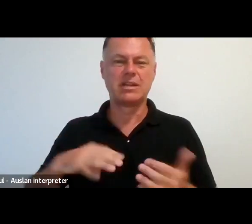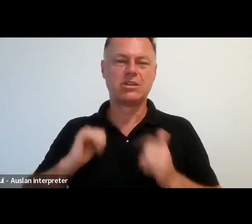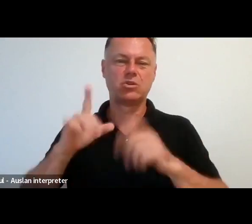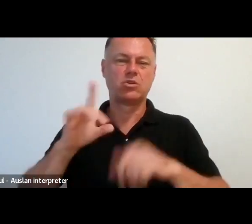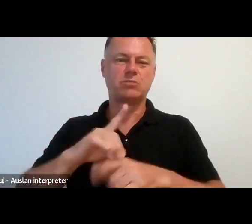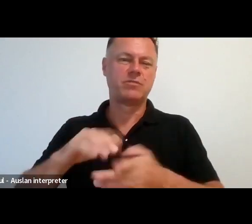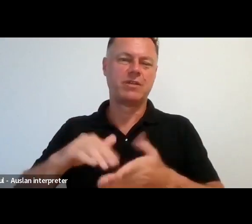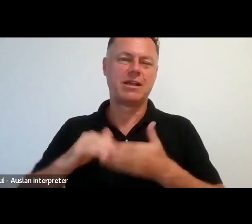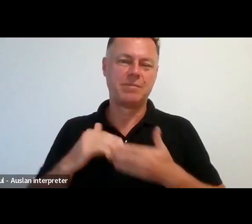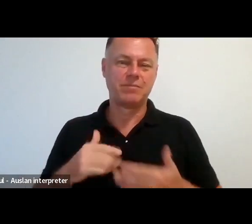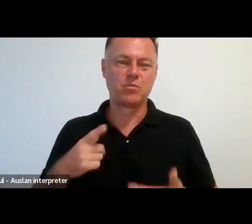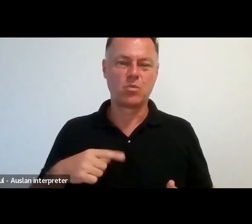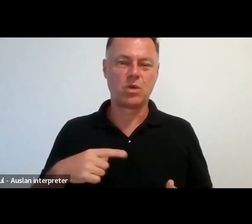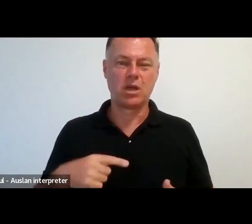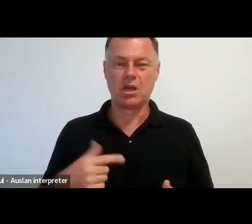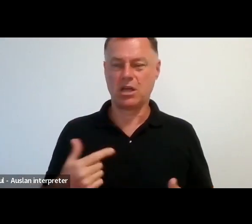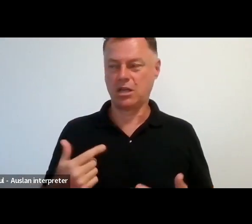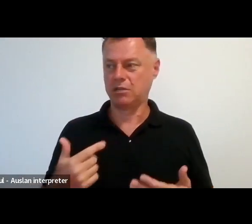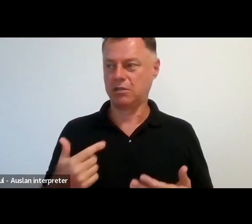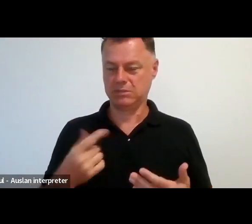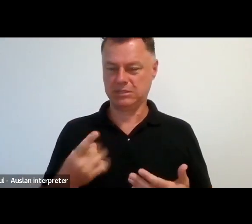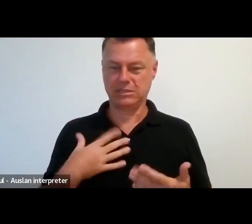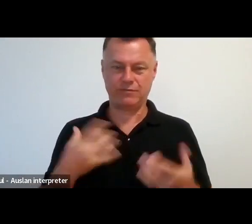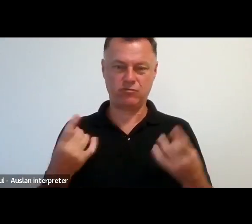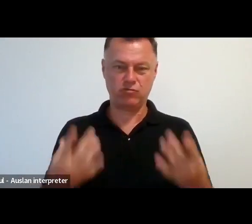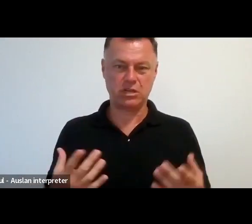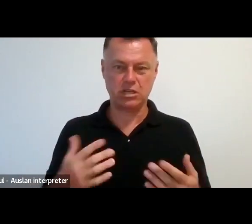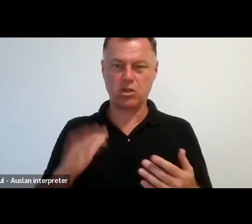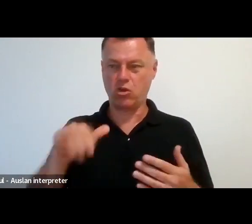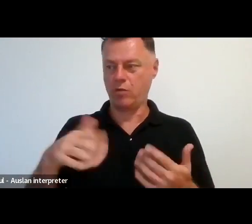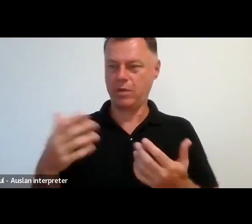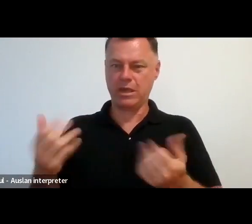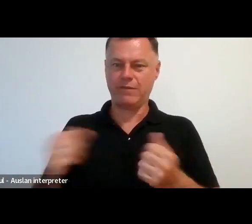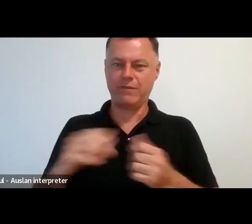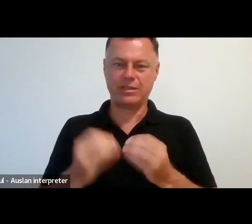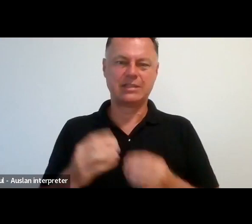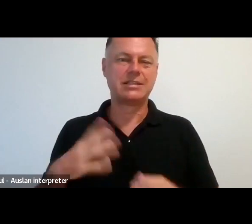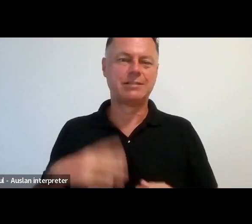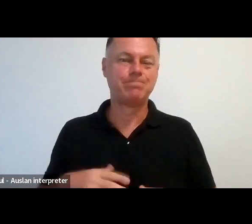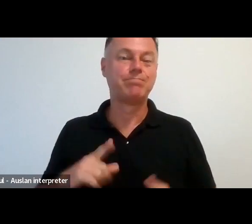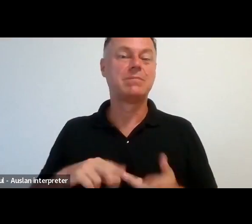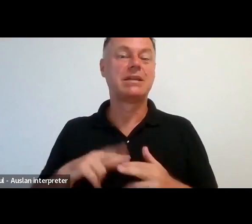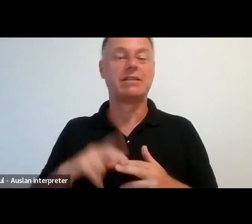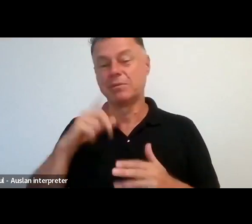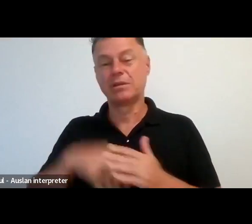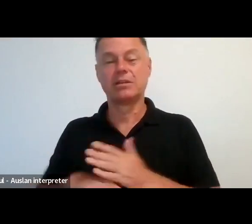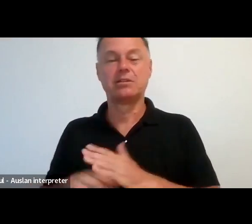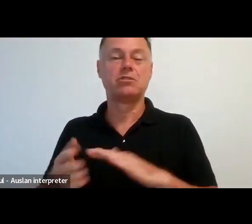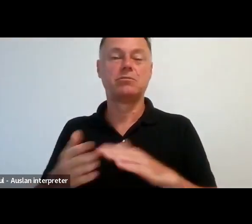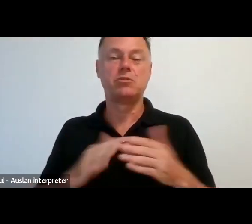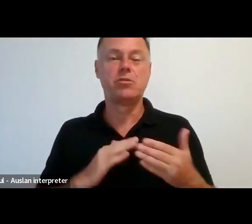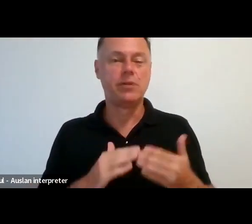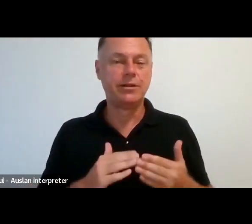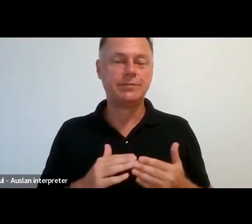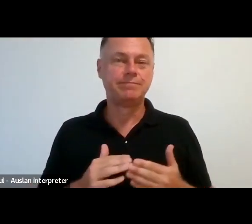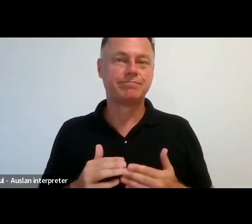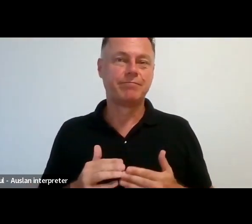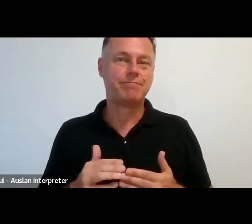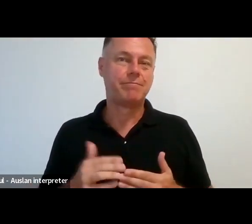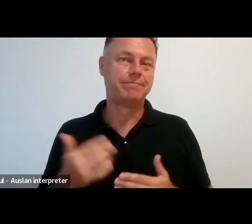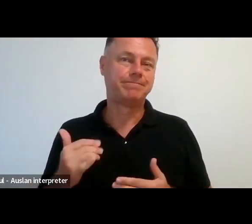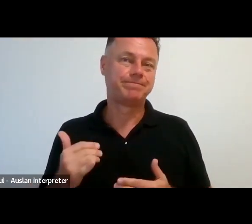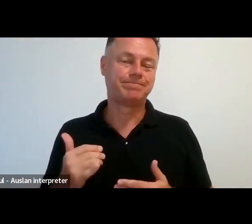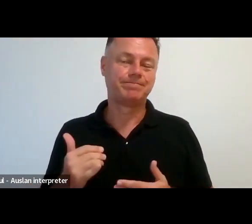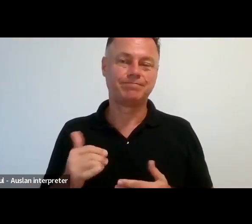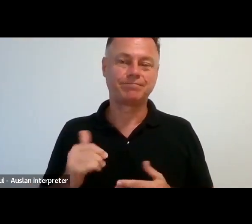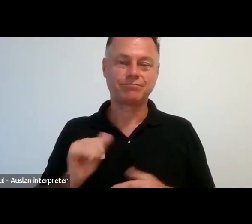because we're certainly well prepared and well set up at home. But for those members of our community that are finding that the